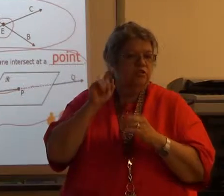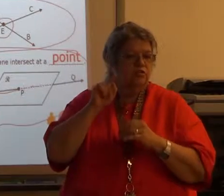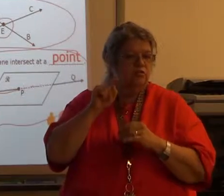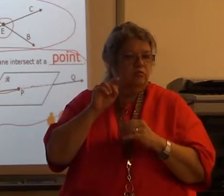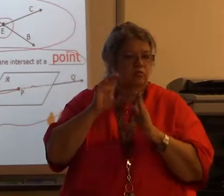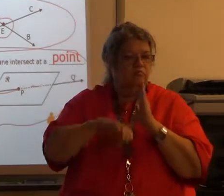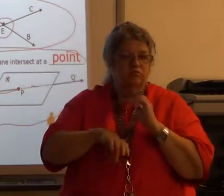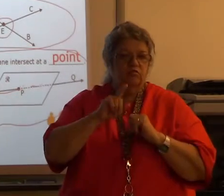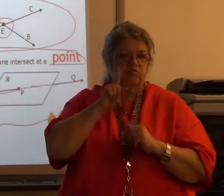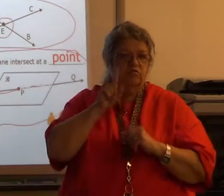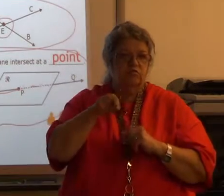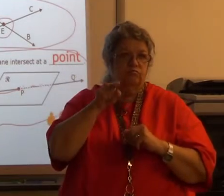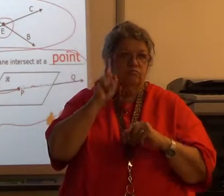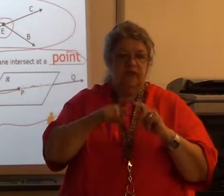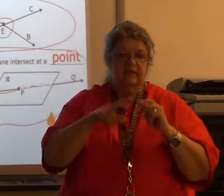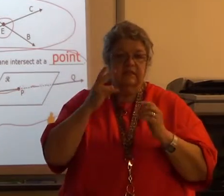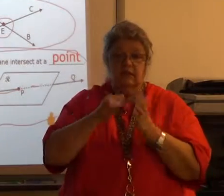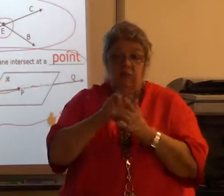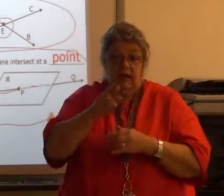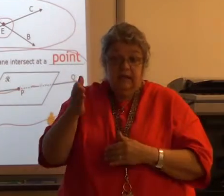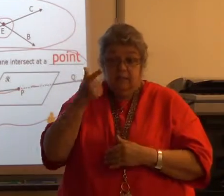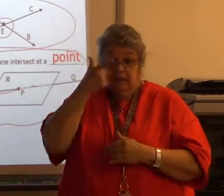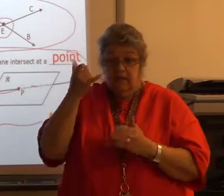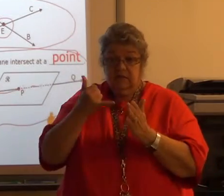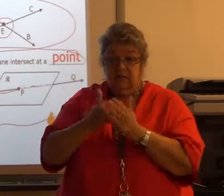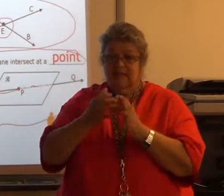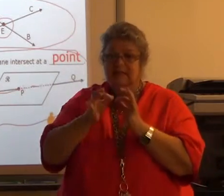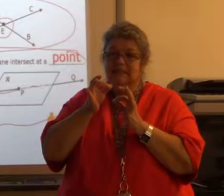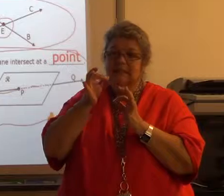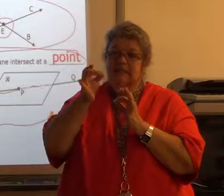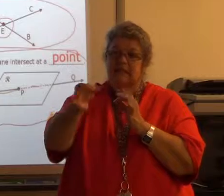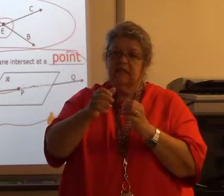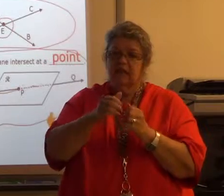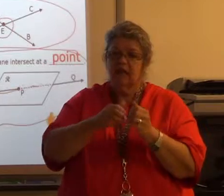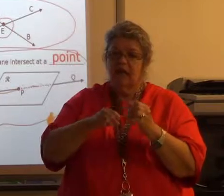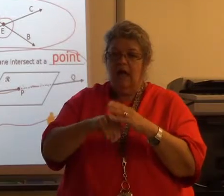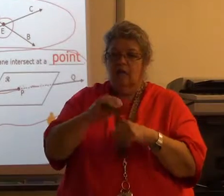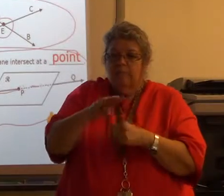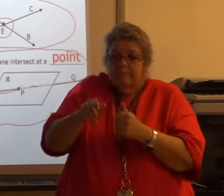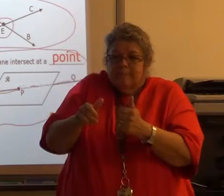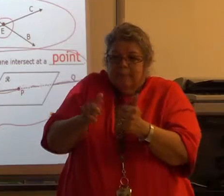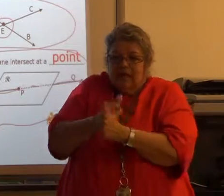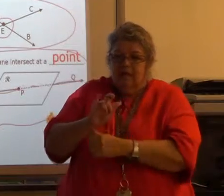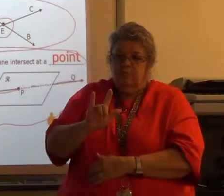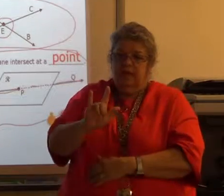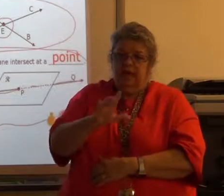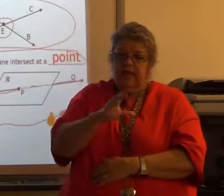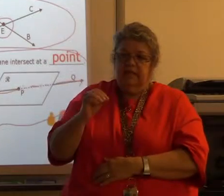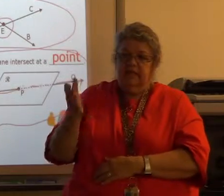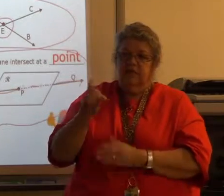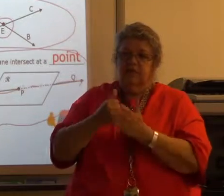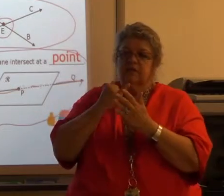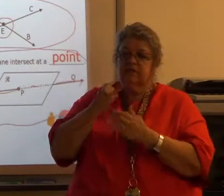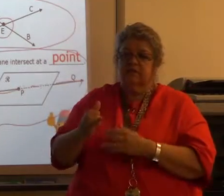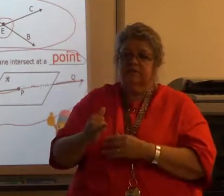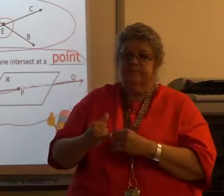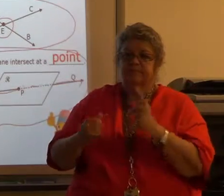here because it's extending out behind the plane, and then here it is finishing its extension out